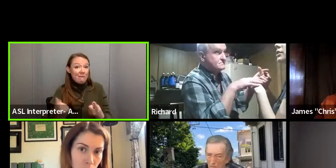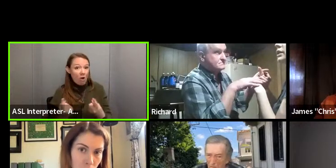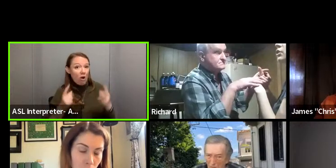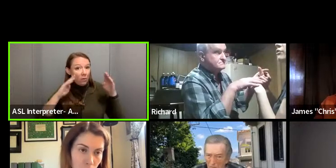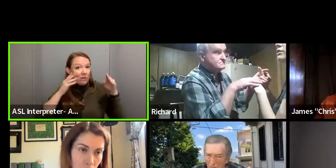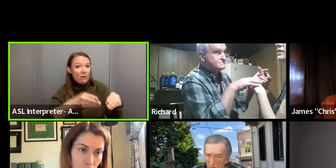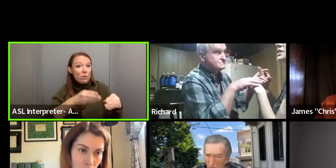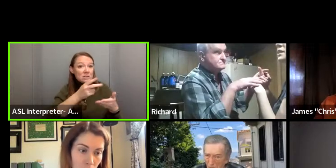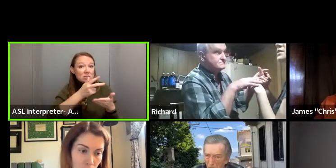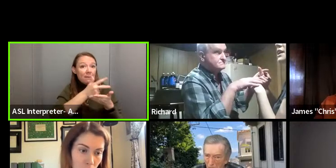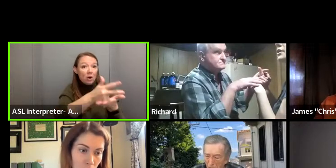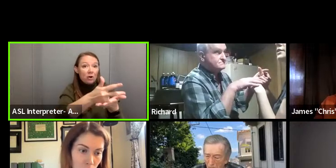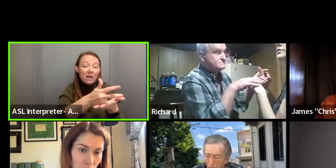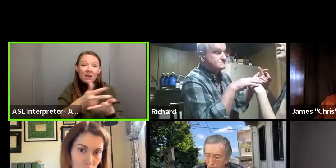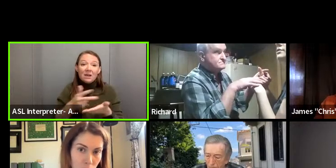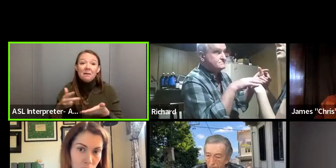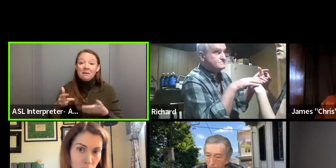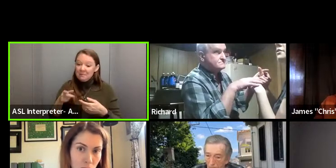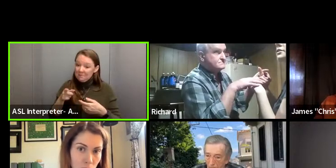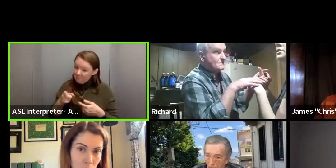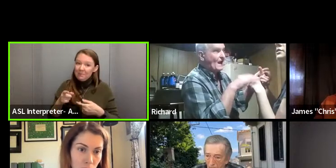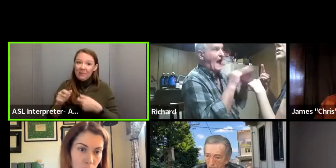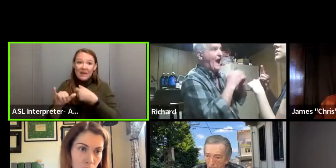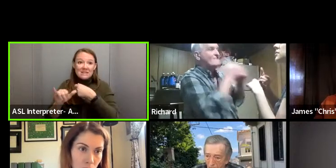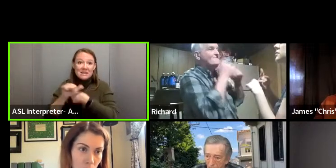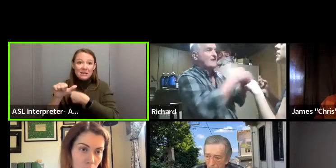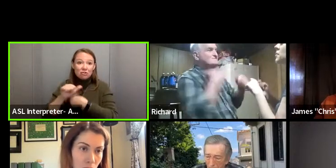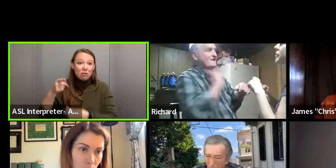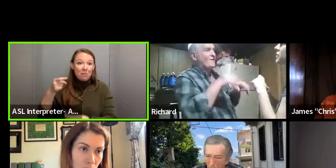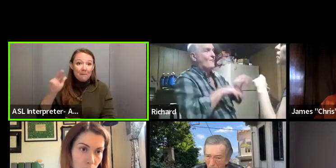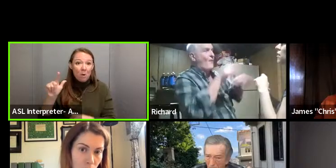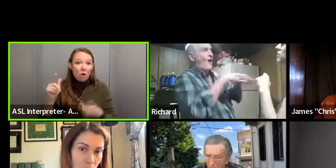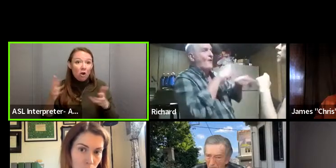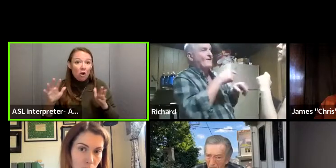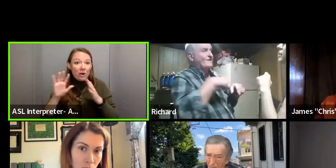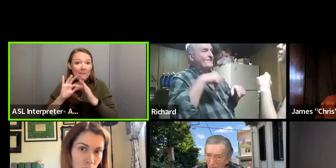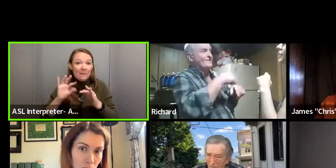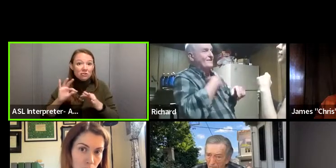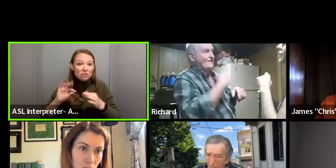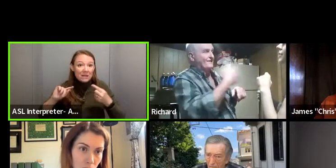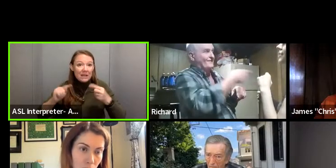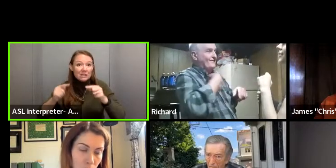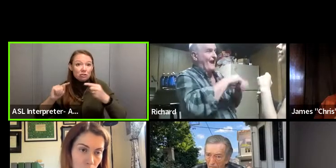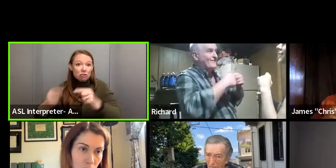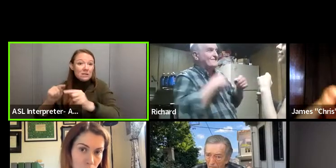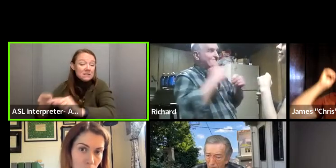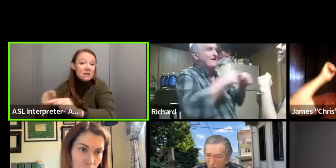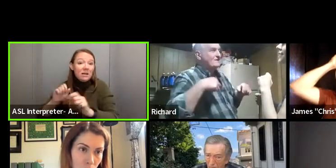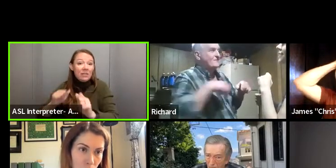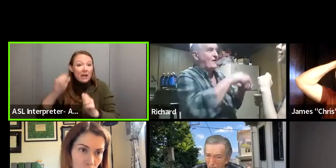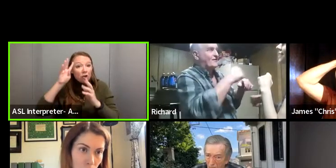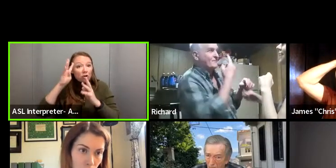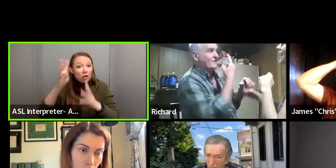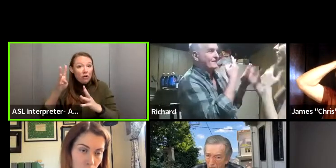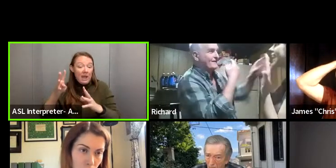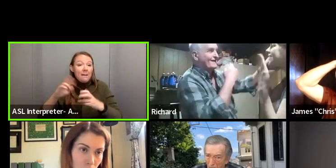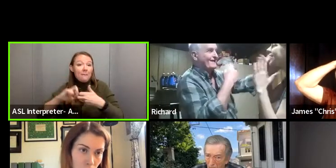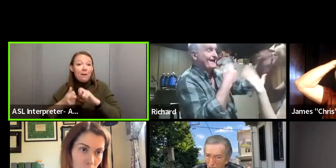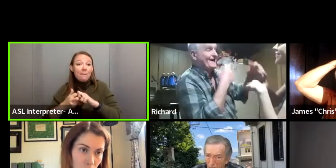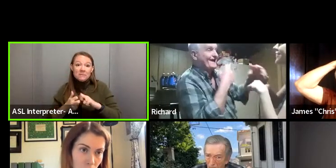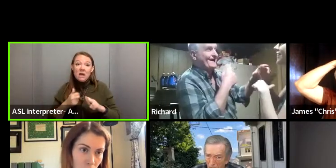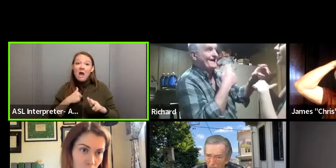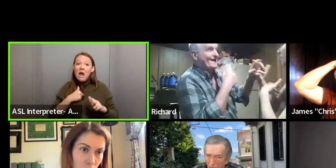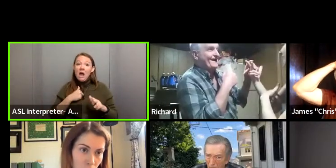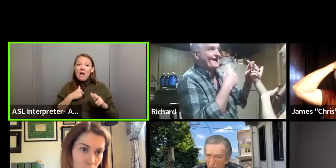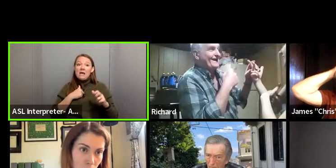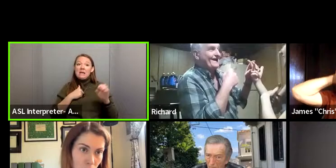there's a danger, and Paul had mentioned about injuries, and all that can do is create problems. I was almost hit a couple times by